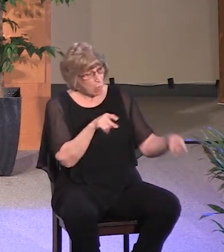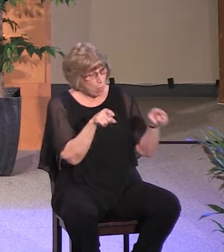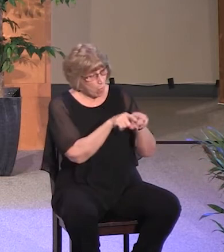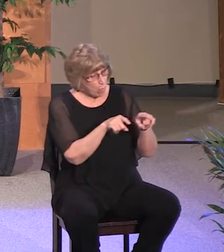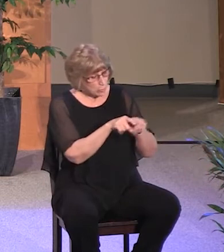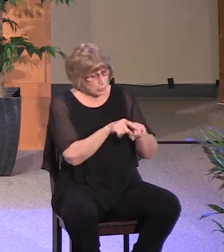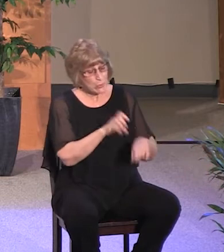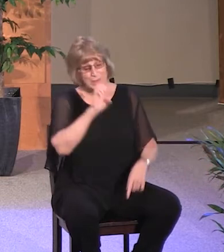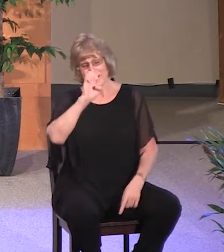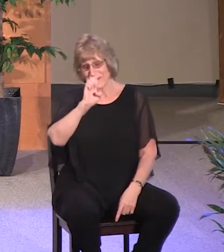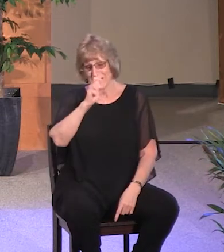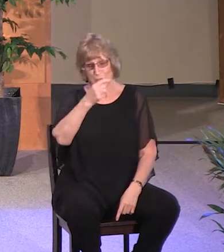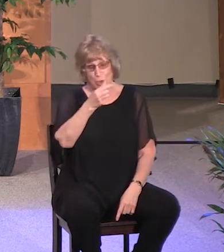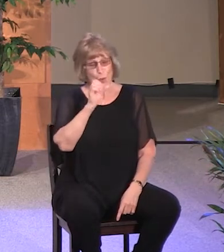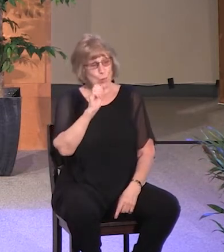egoic self.